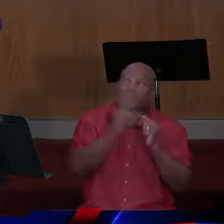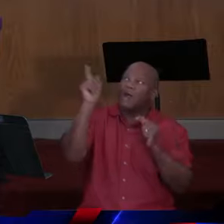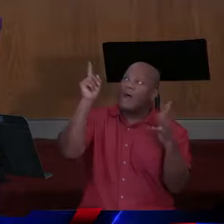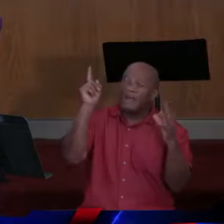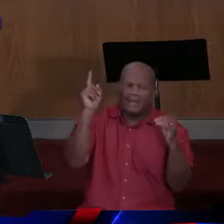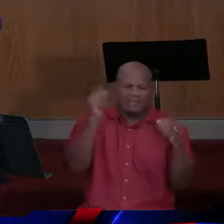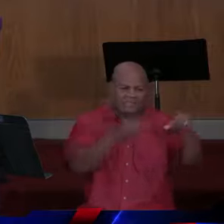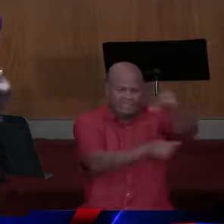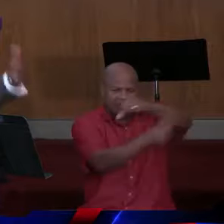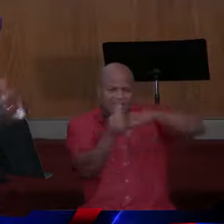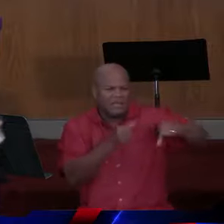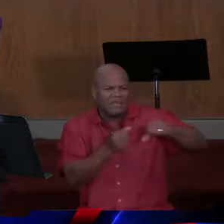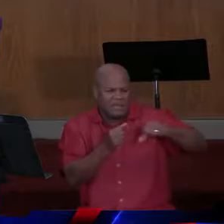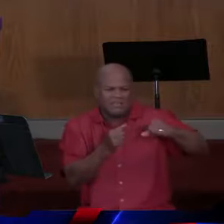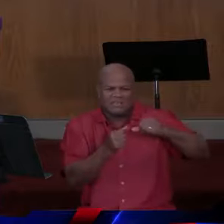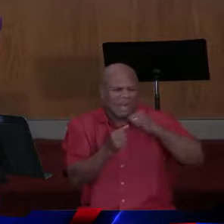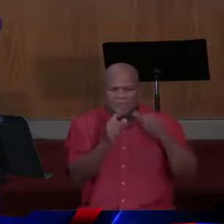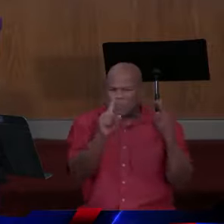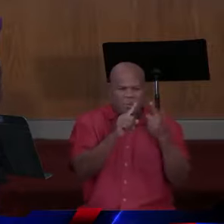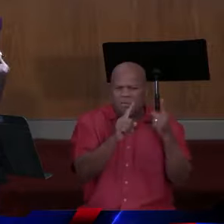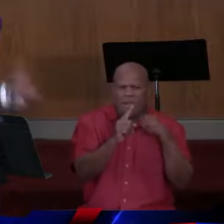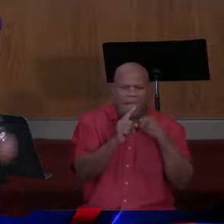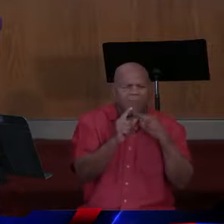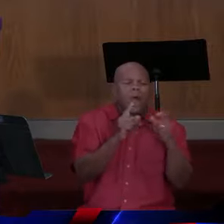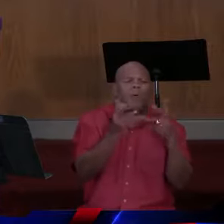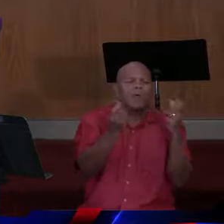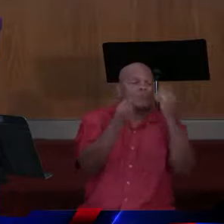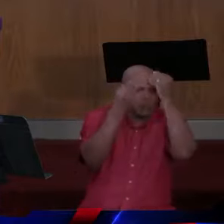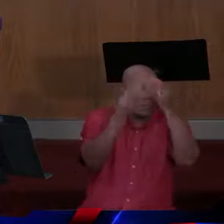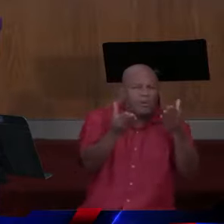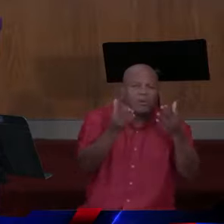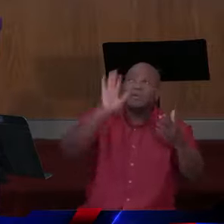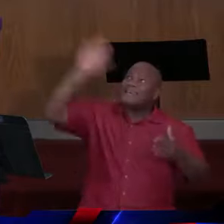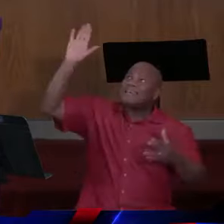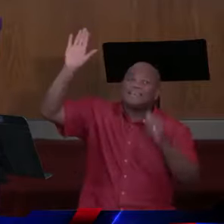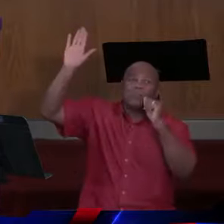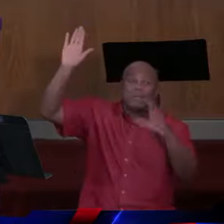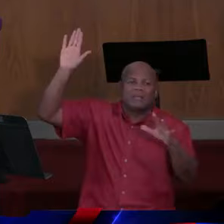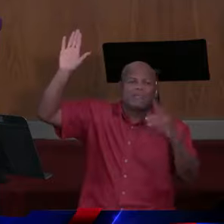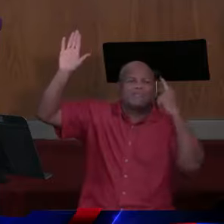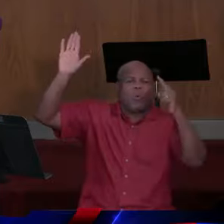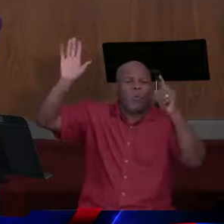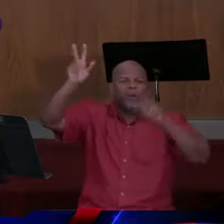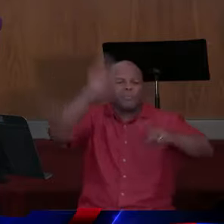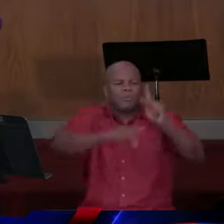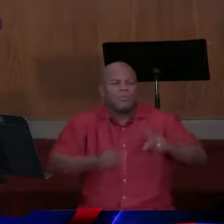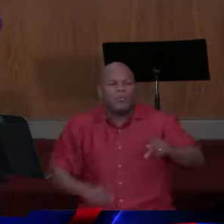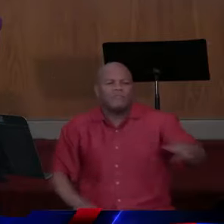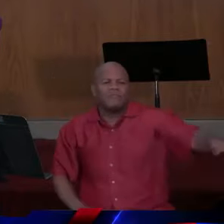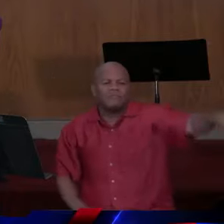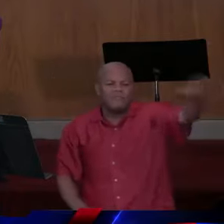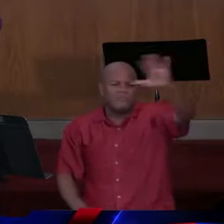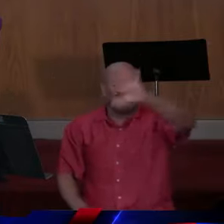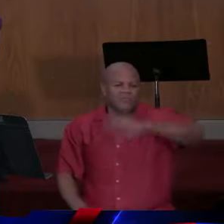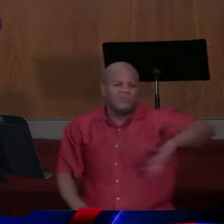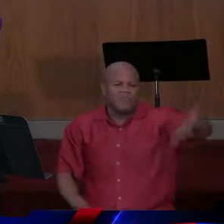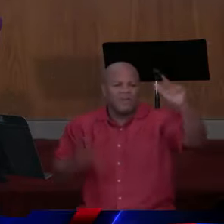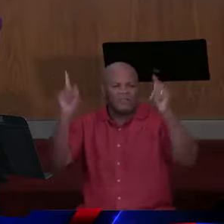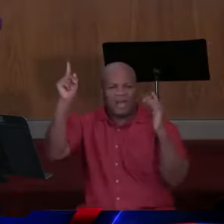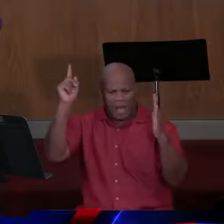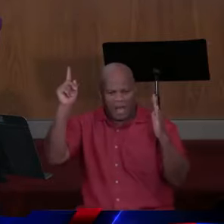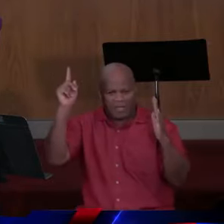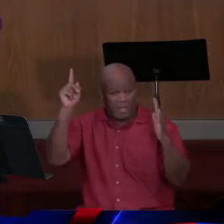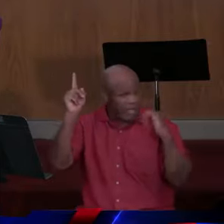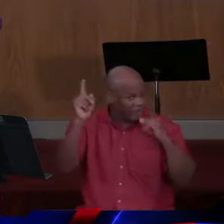that. In all of this, we talk about blessing, but the blessing of God is for the people of God. And I got to remind